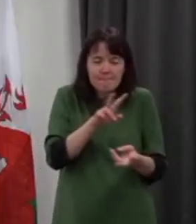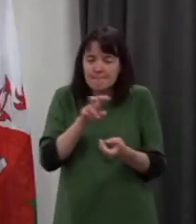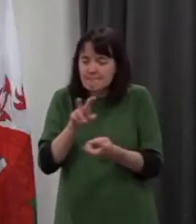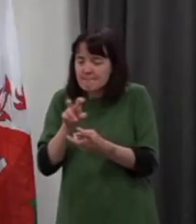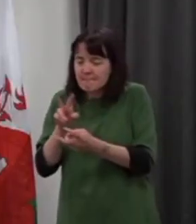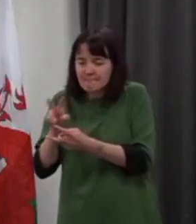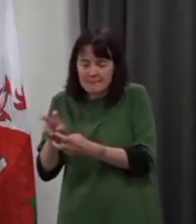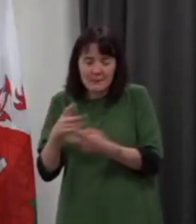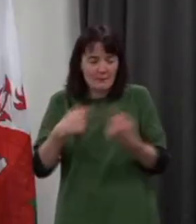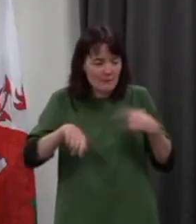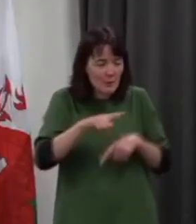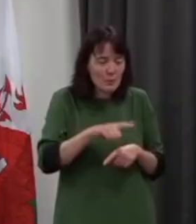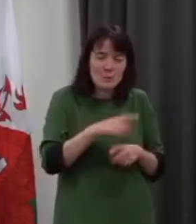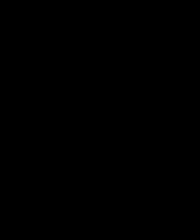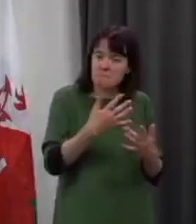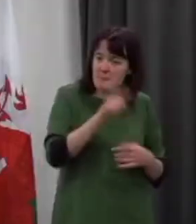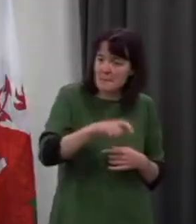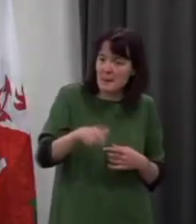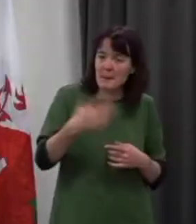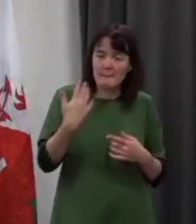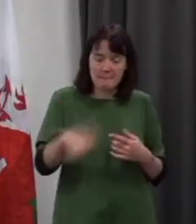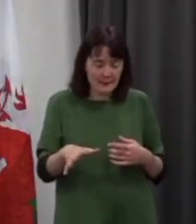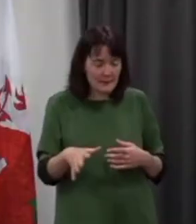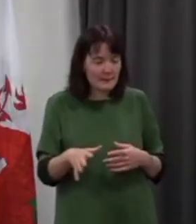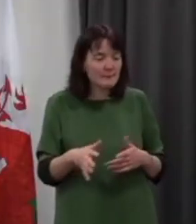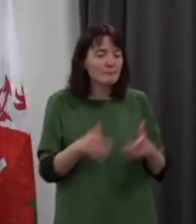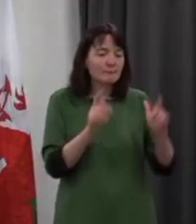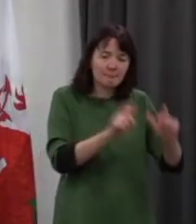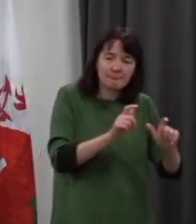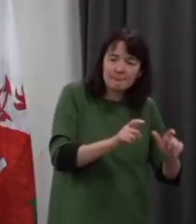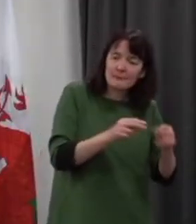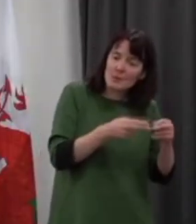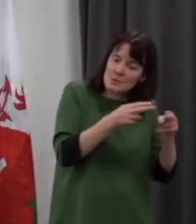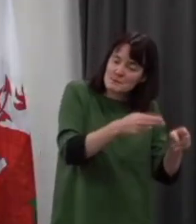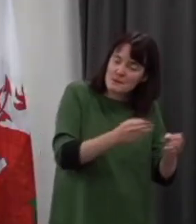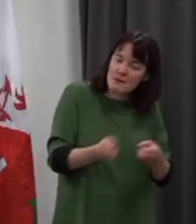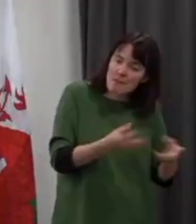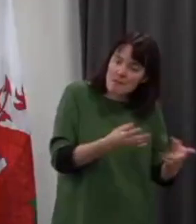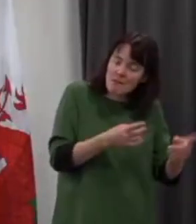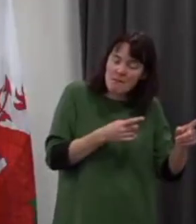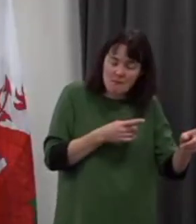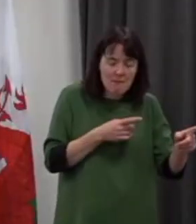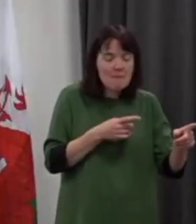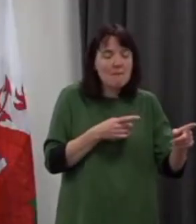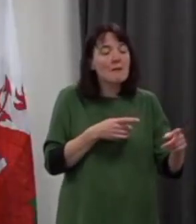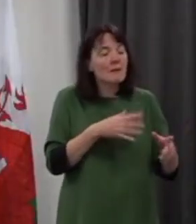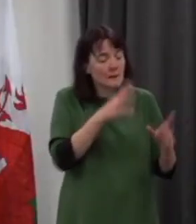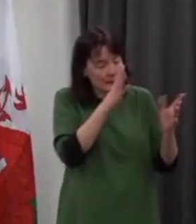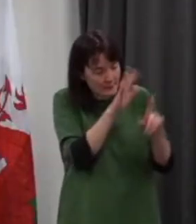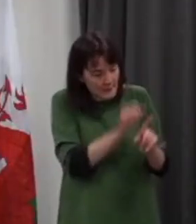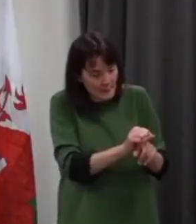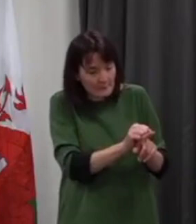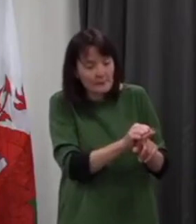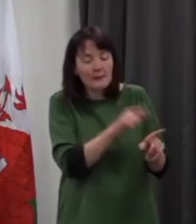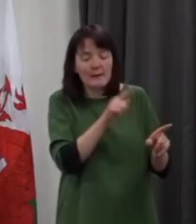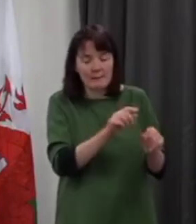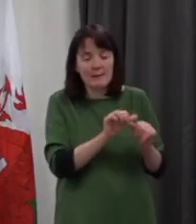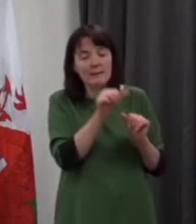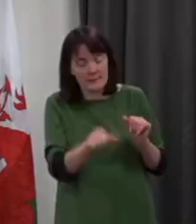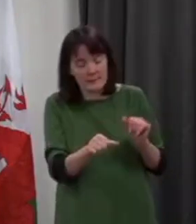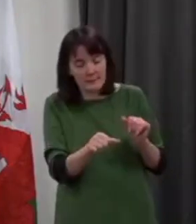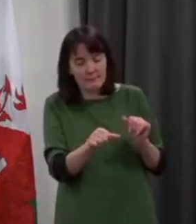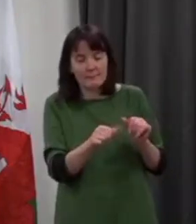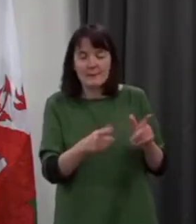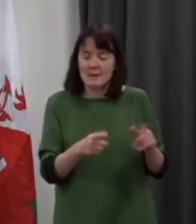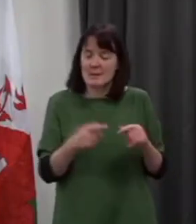well. But again, it's a moving picture within each day, and what I don't want to do is set out information we then have to correct within a